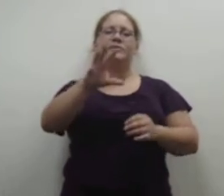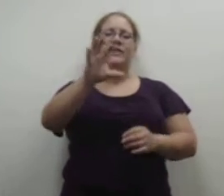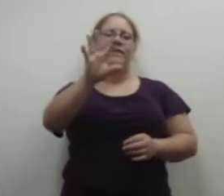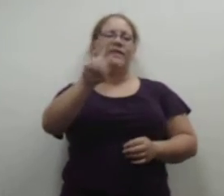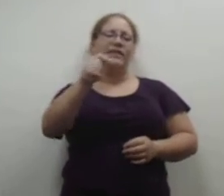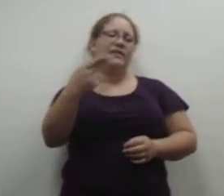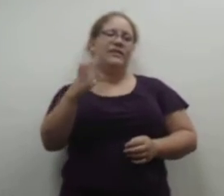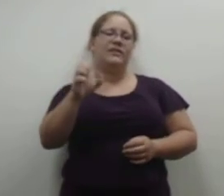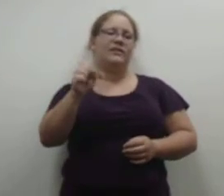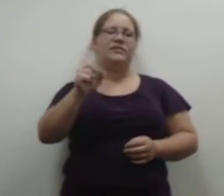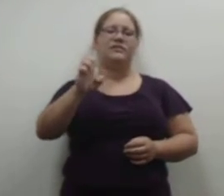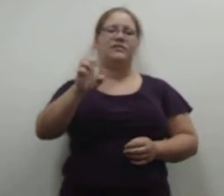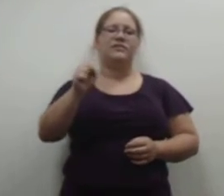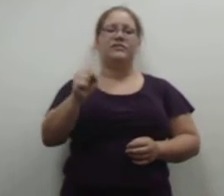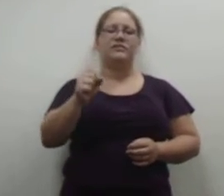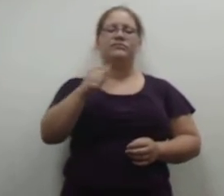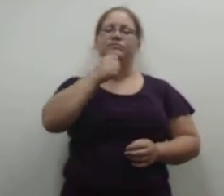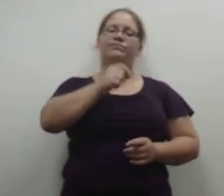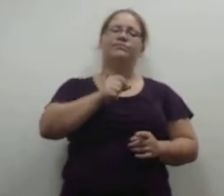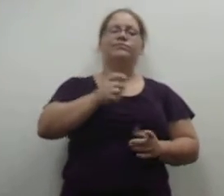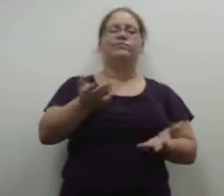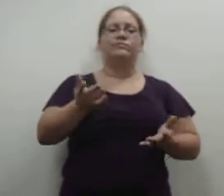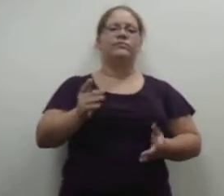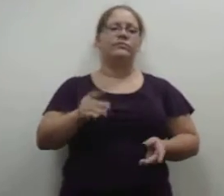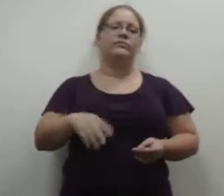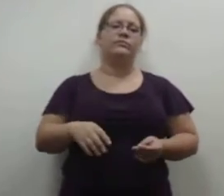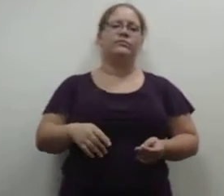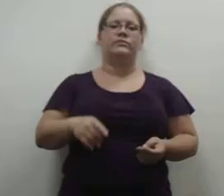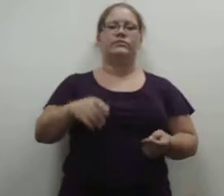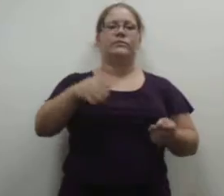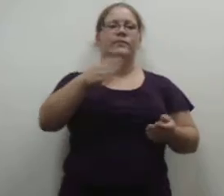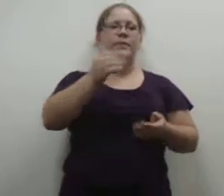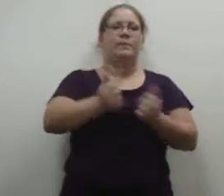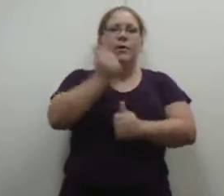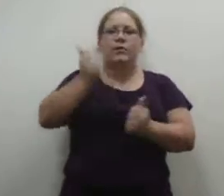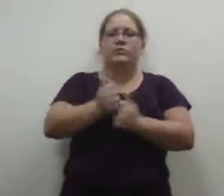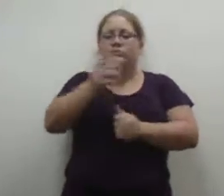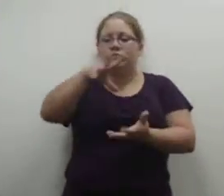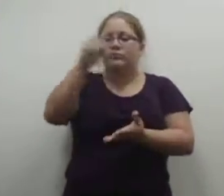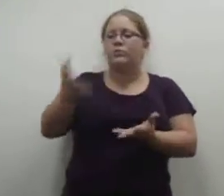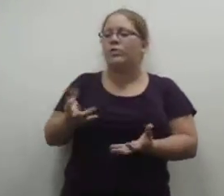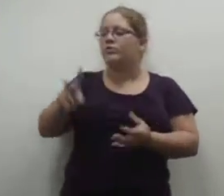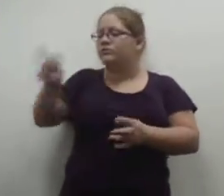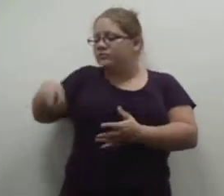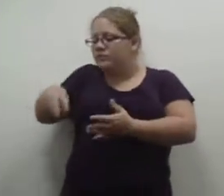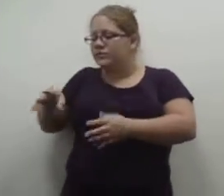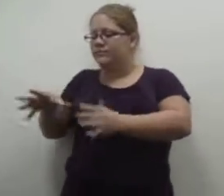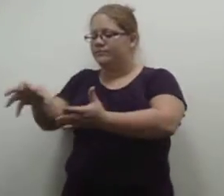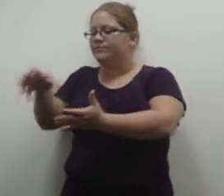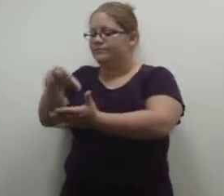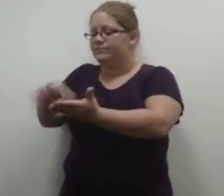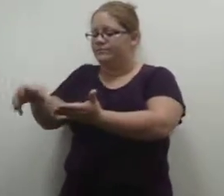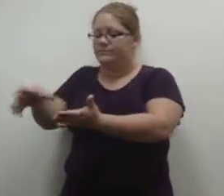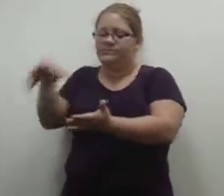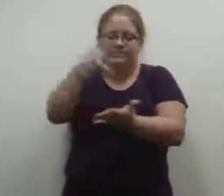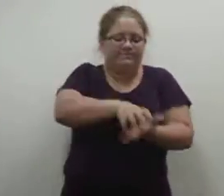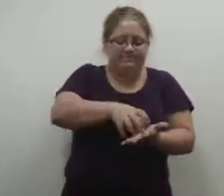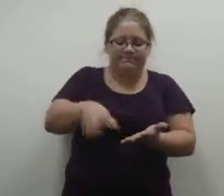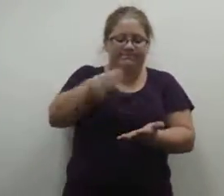always tempted to summarize the article, and then in the report again, write another summary of the